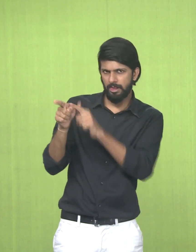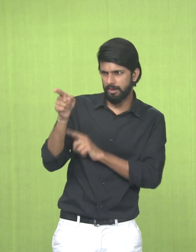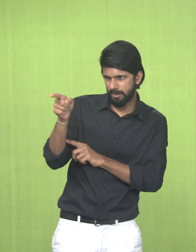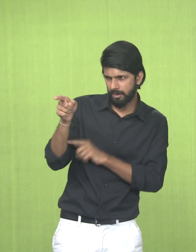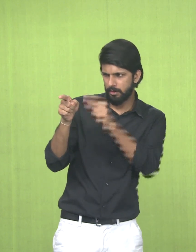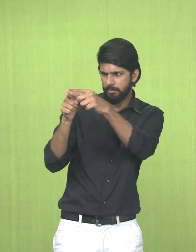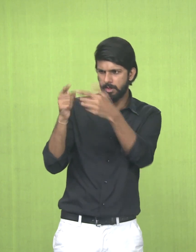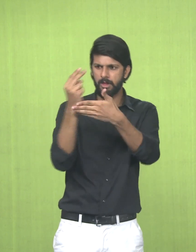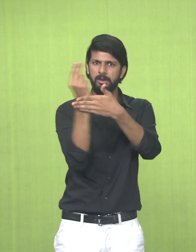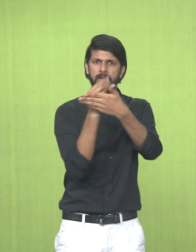Symbols